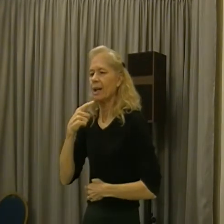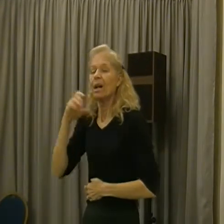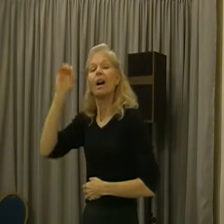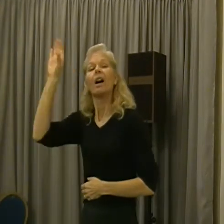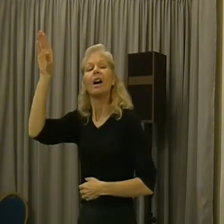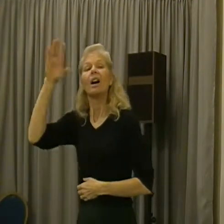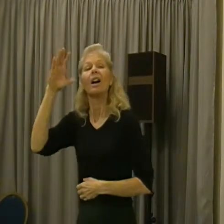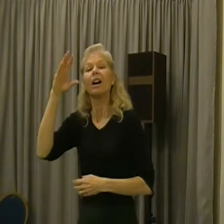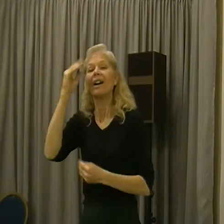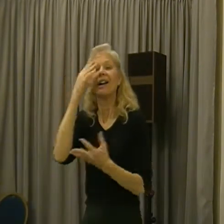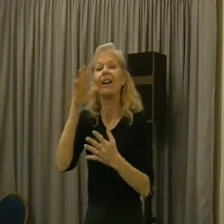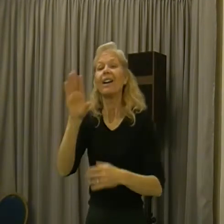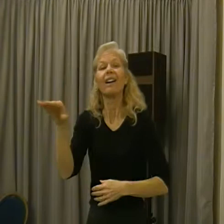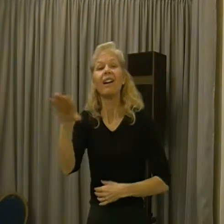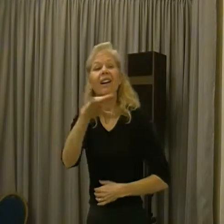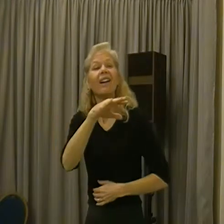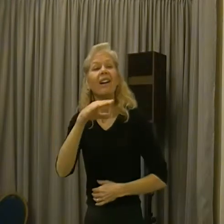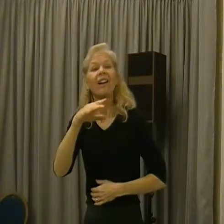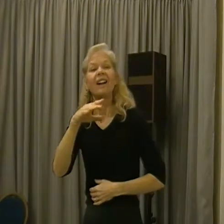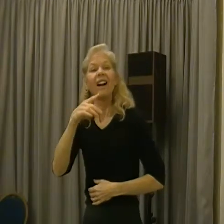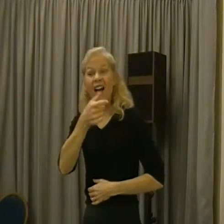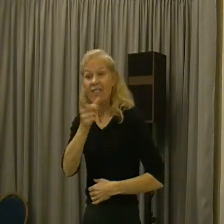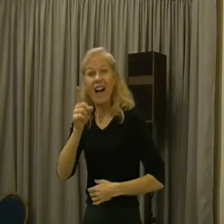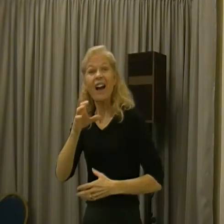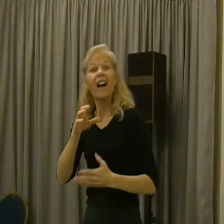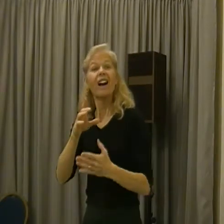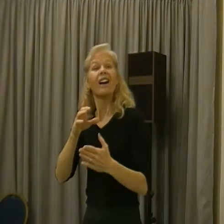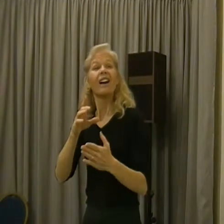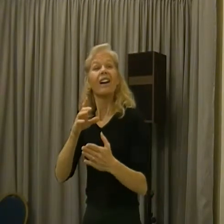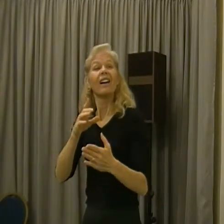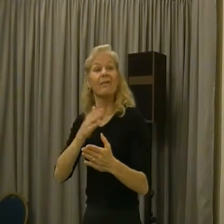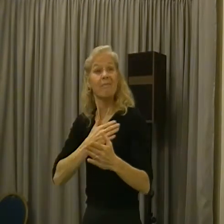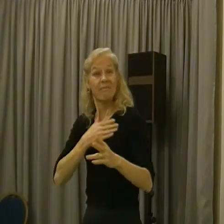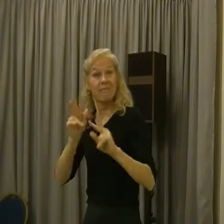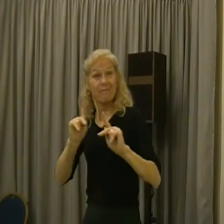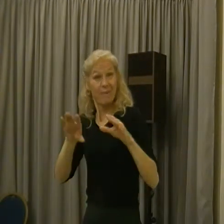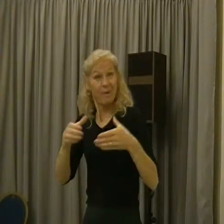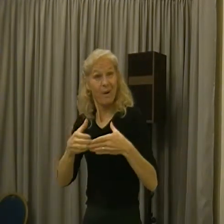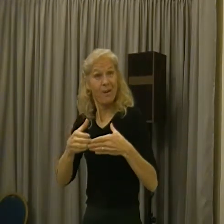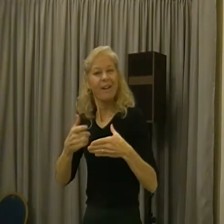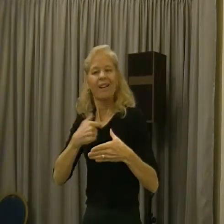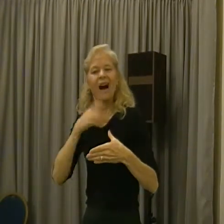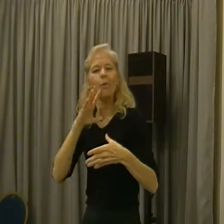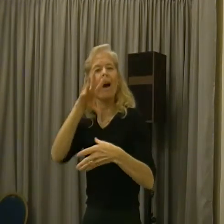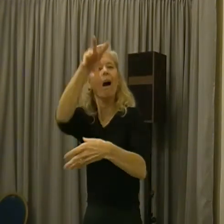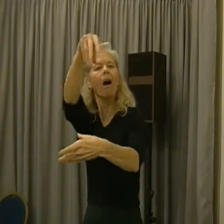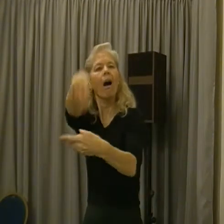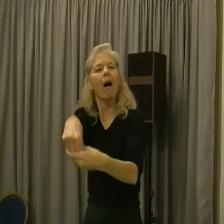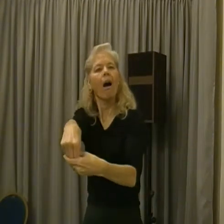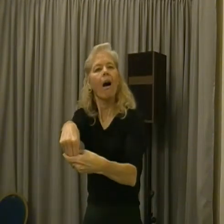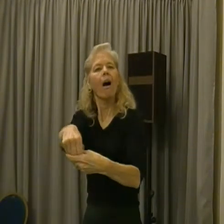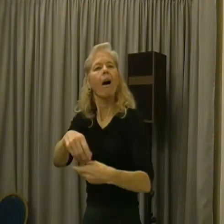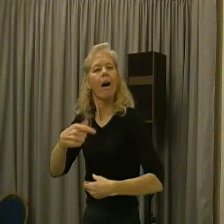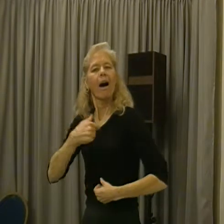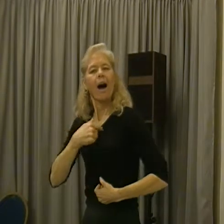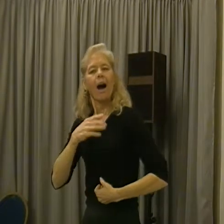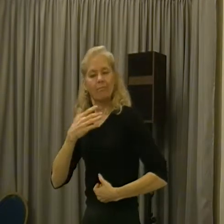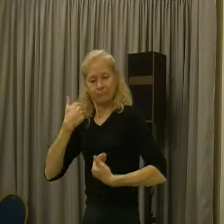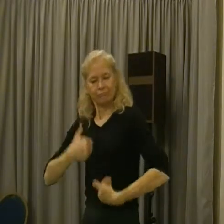Amen. And Ephesians chapter 2, verse 10 says what? We are his workmanship, created in Christ Jesus